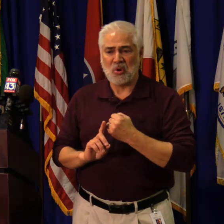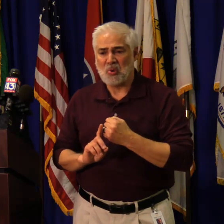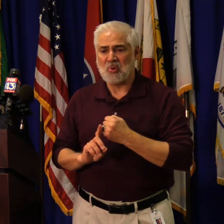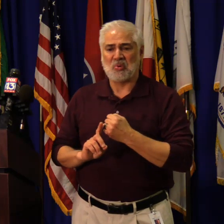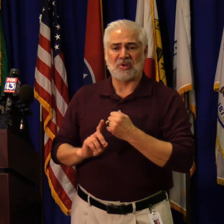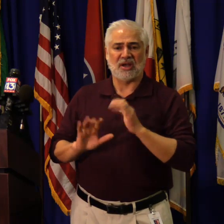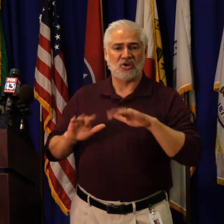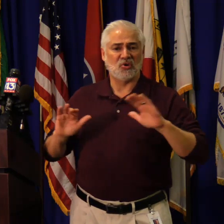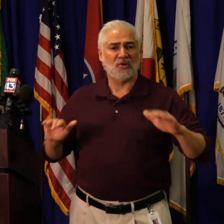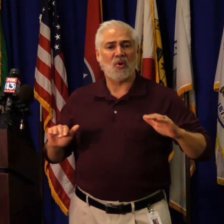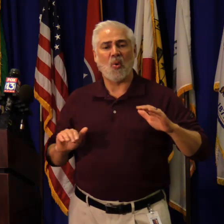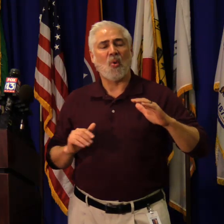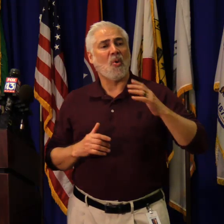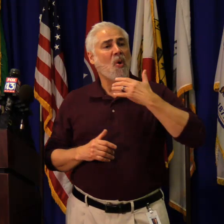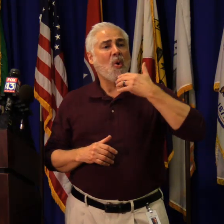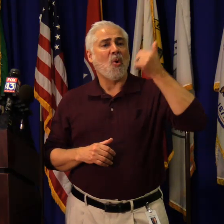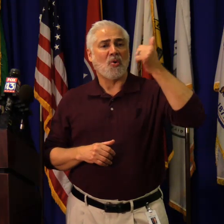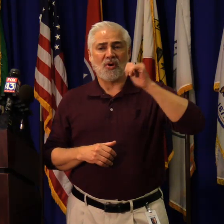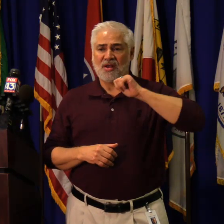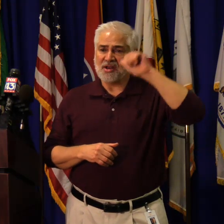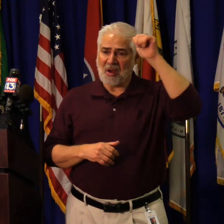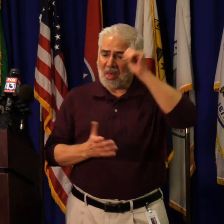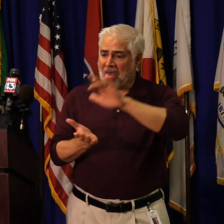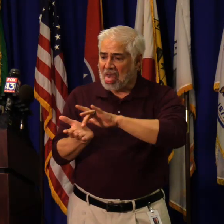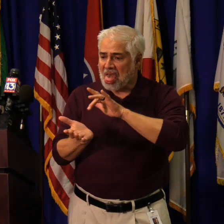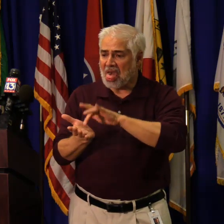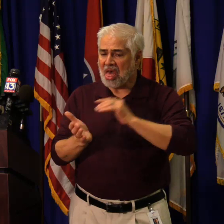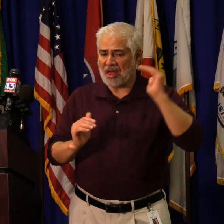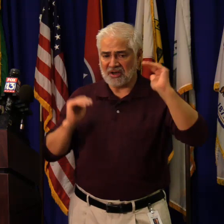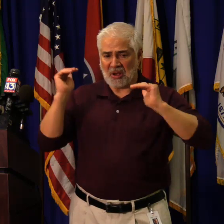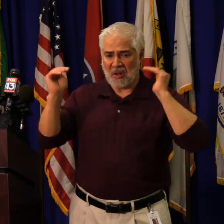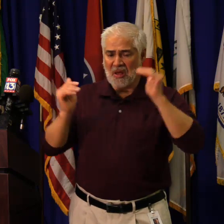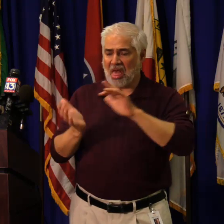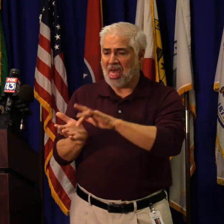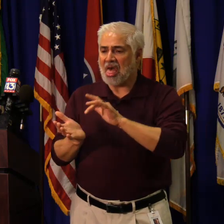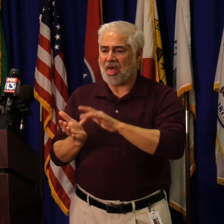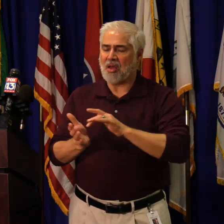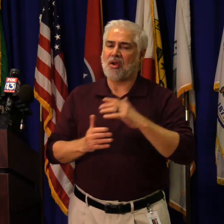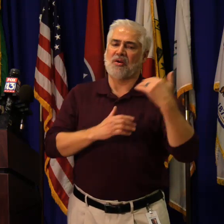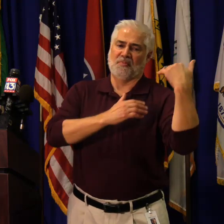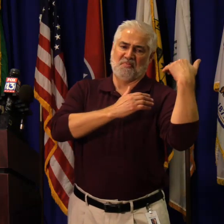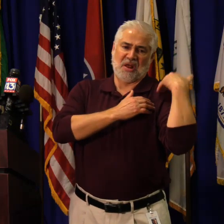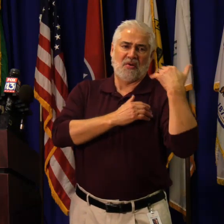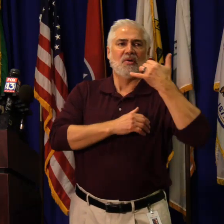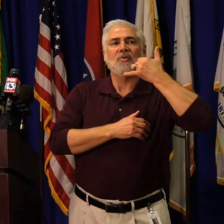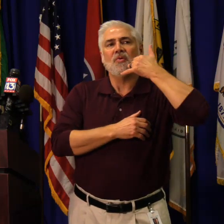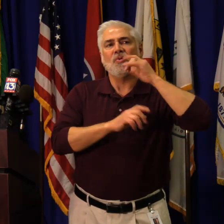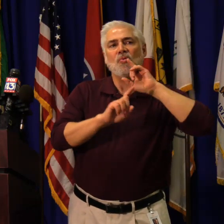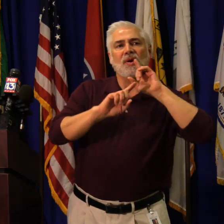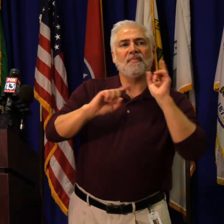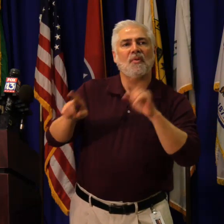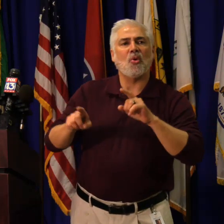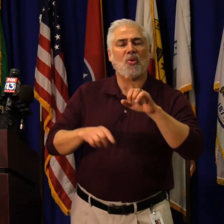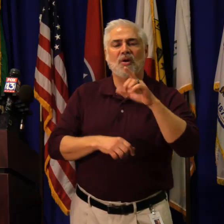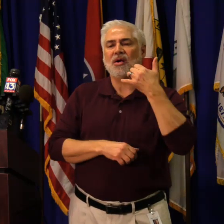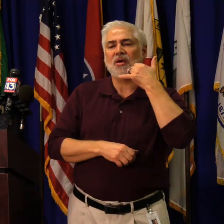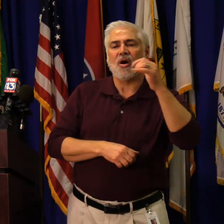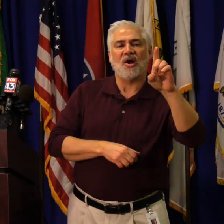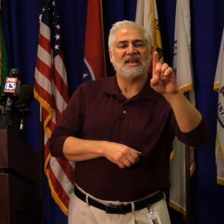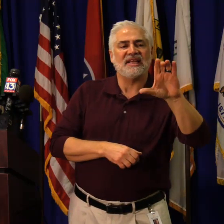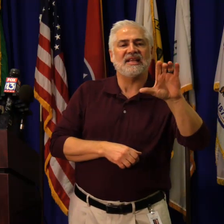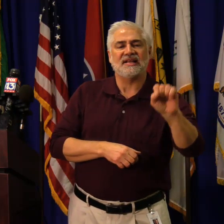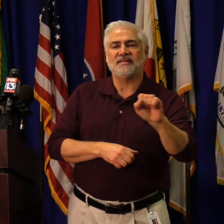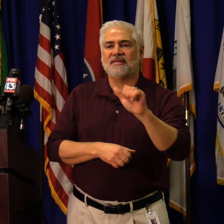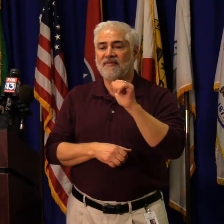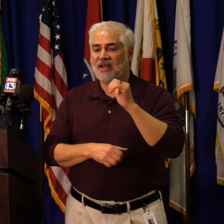a vulnerable adult, you have an obligation under the law of the state to pick up the phone and report that, to call DCS or to call